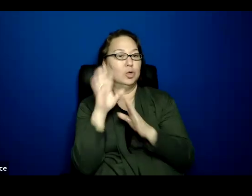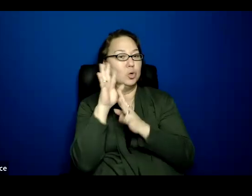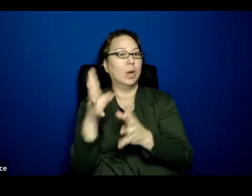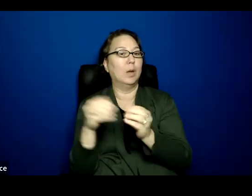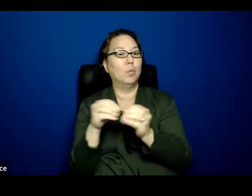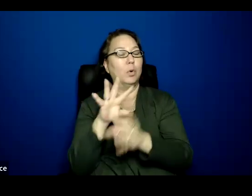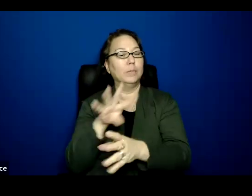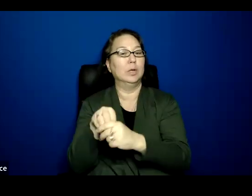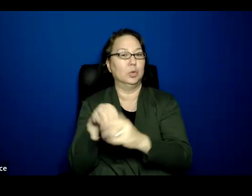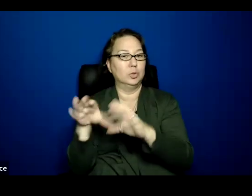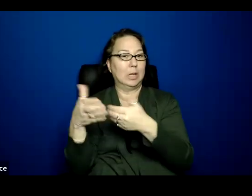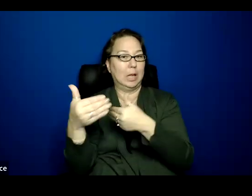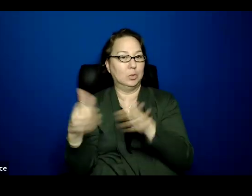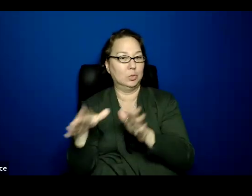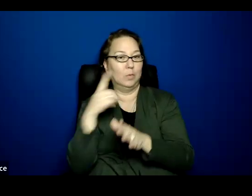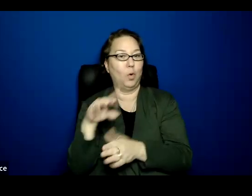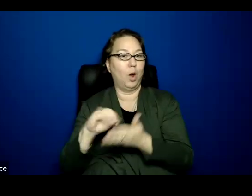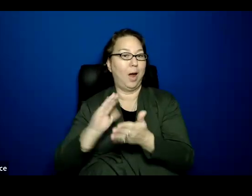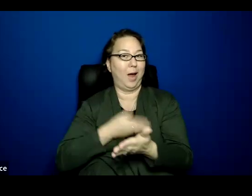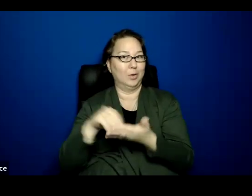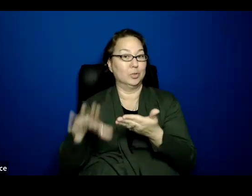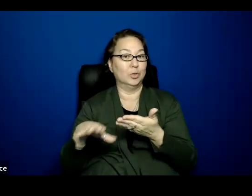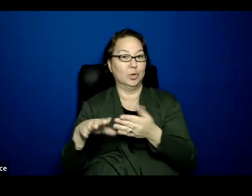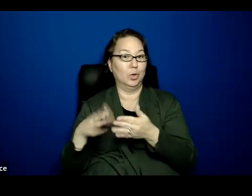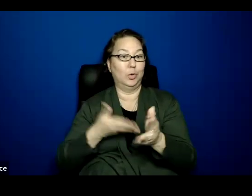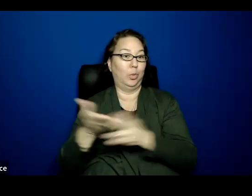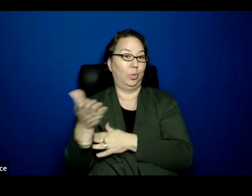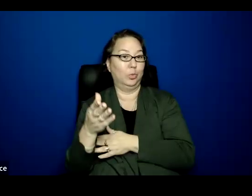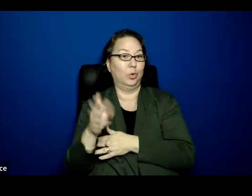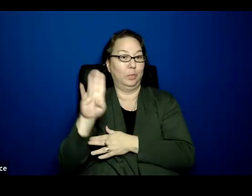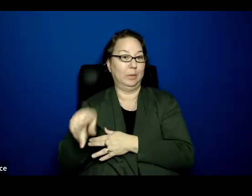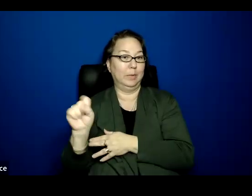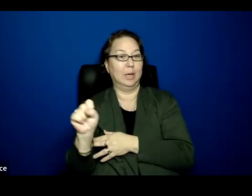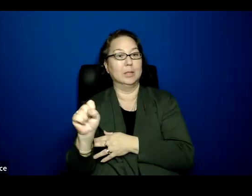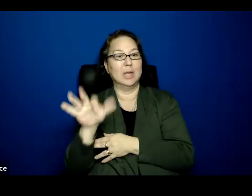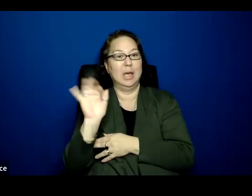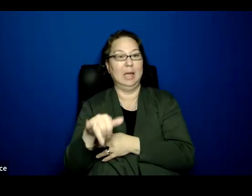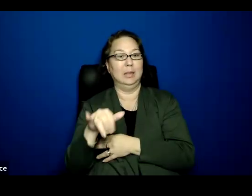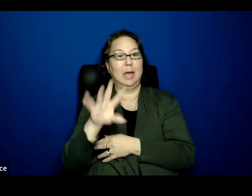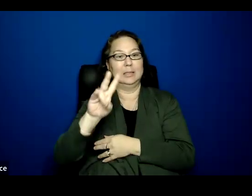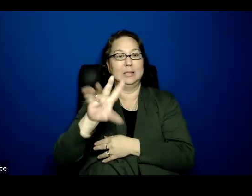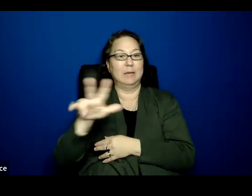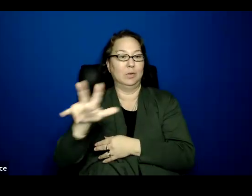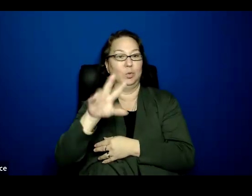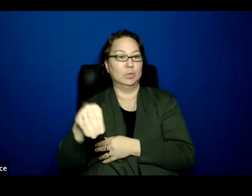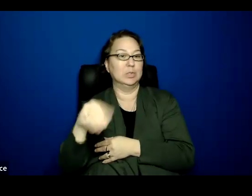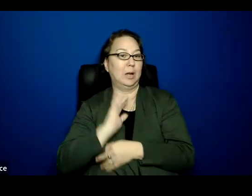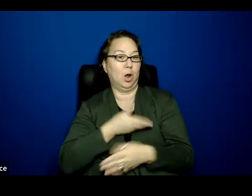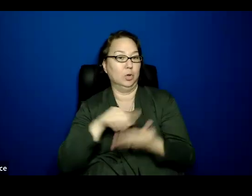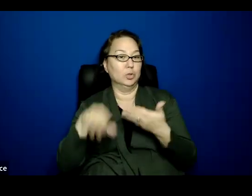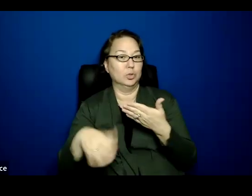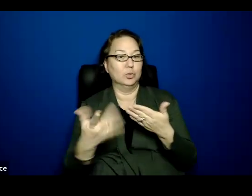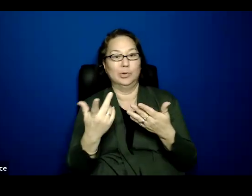students who are multilingual learners are enrolled in what is called an inclusive SEI setting. An inclusive setting, they're